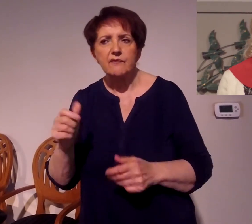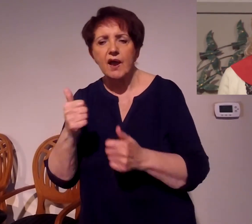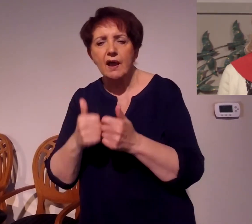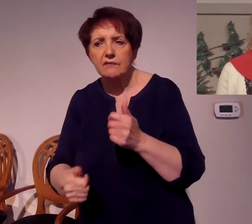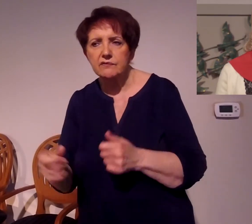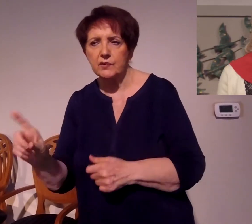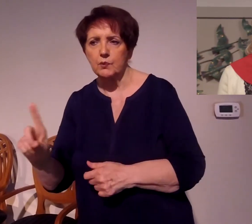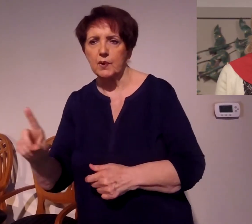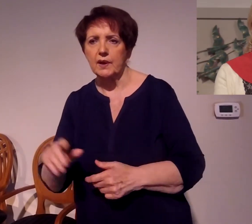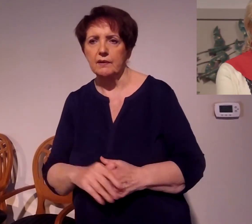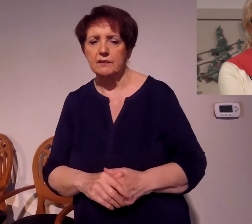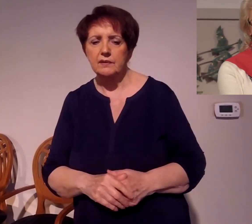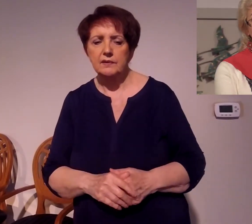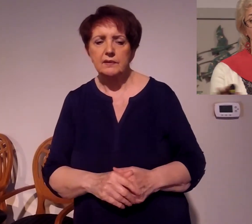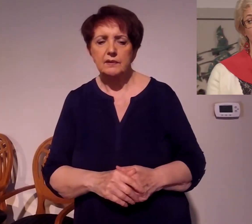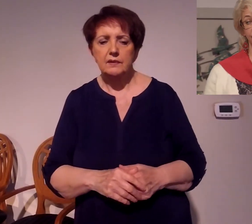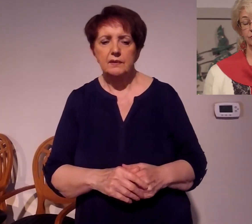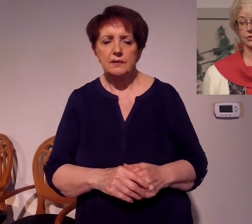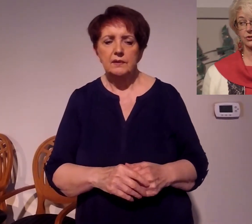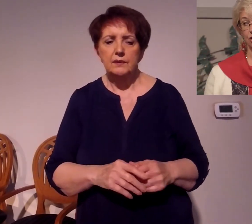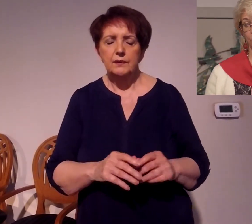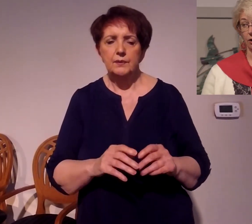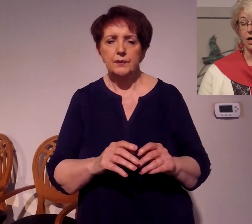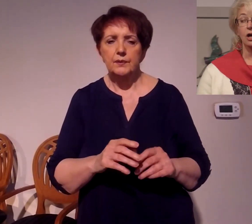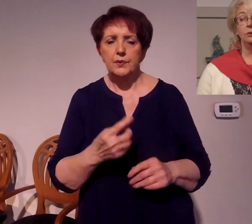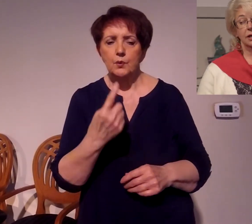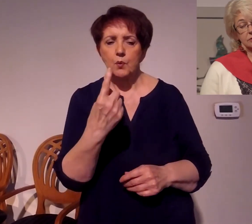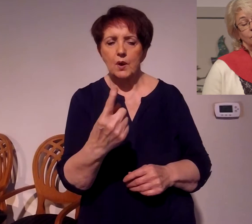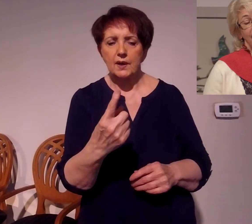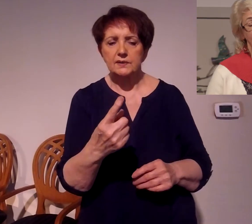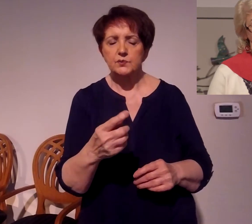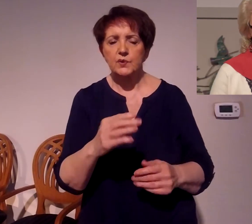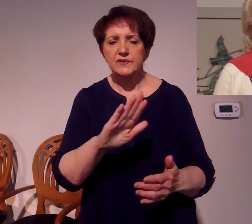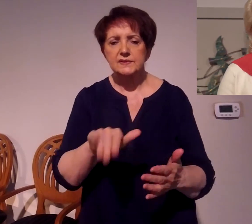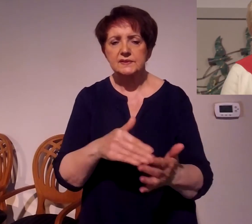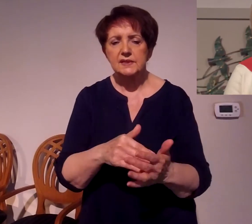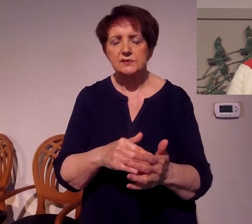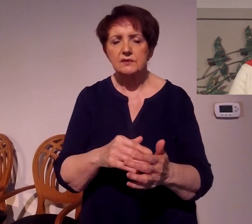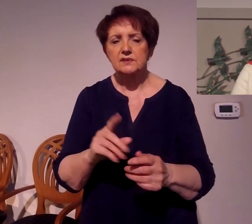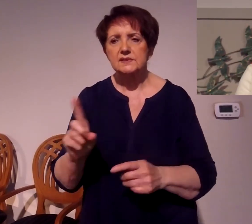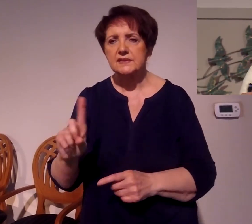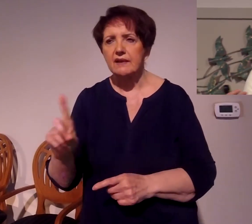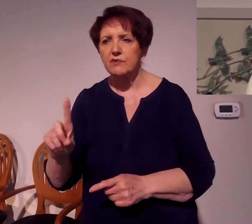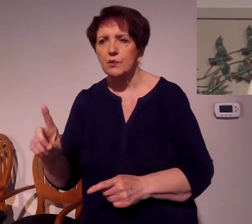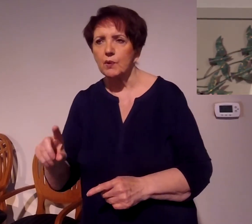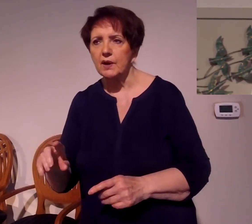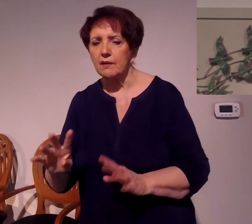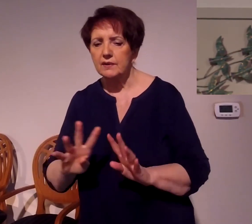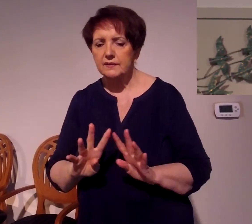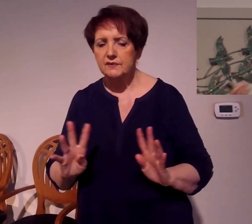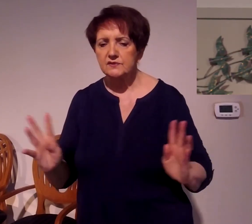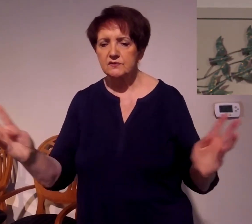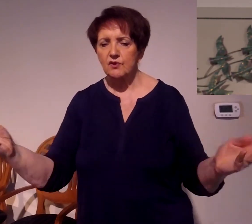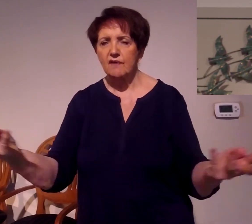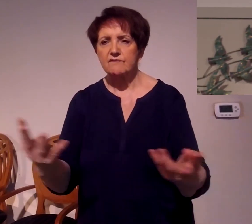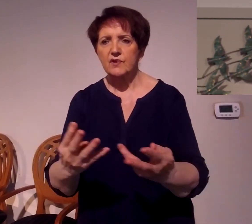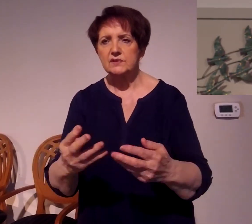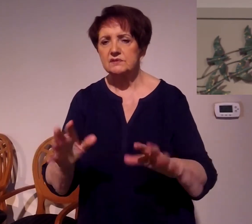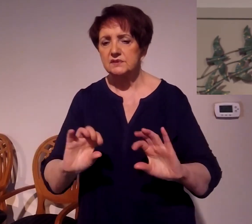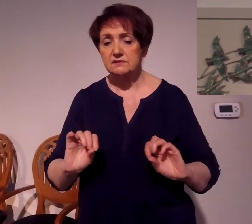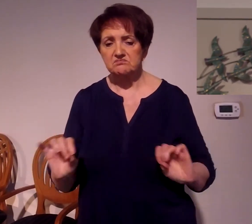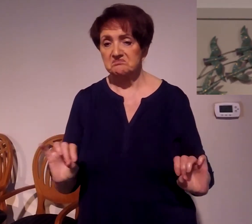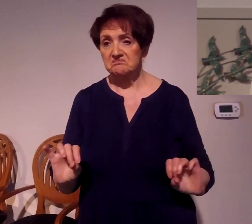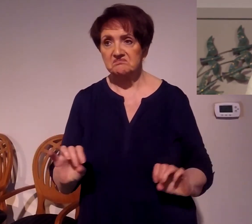is center is everywhere and whose circumference is nowhere. Because what happens is that we begin to start expanding. From